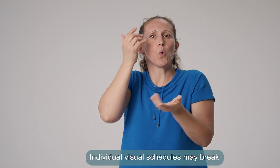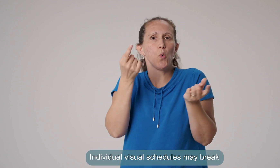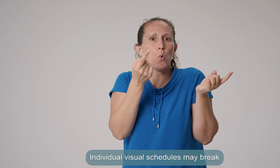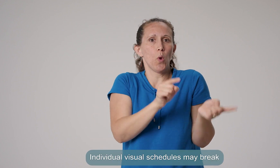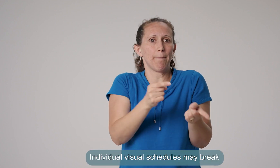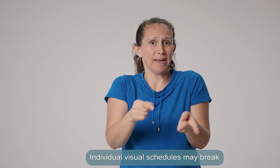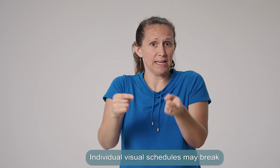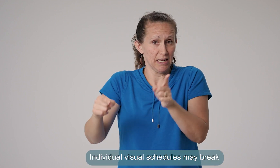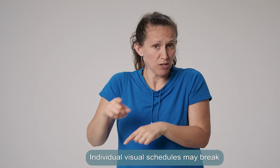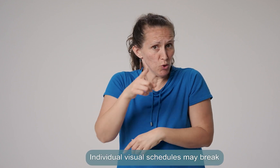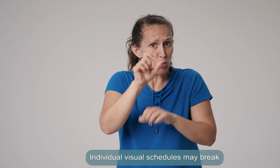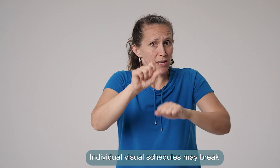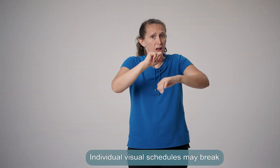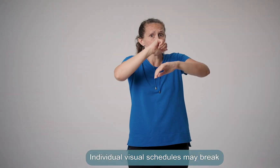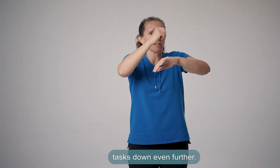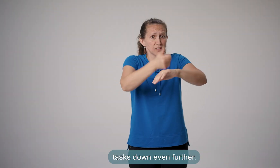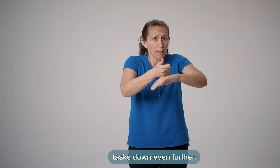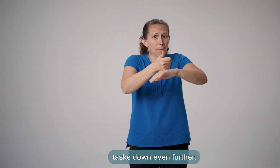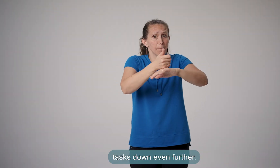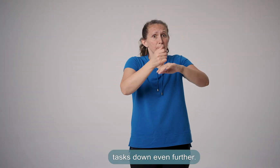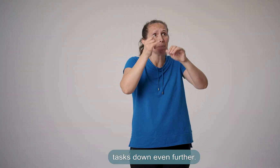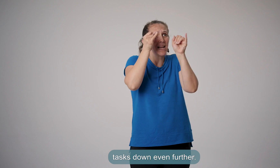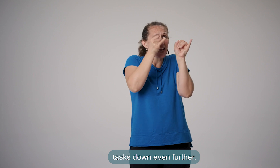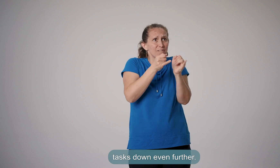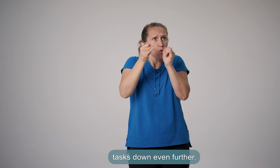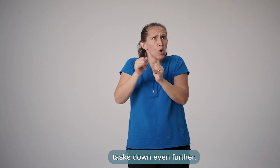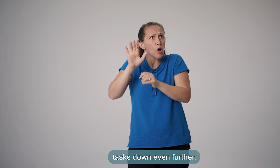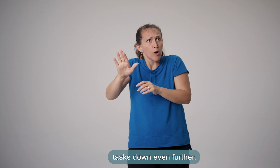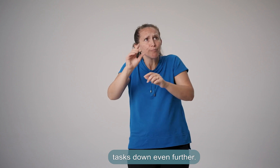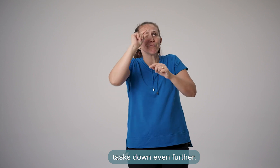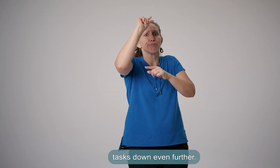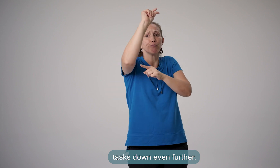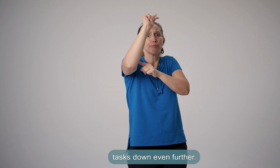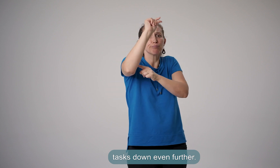Individual visual schedules may break tasks down even further.